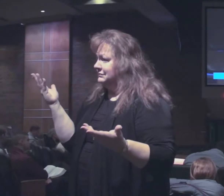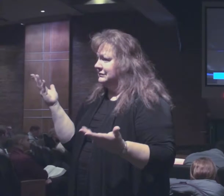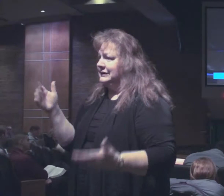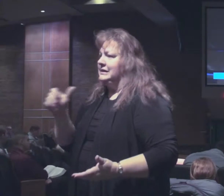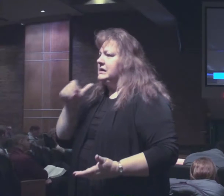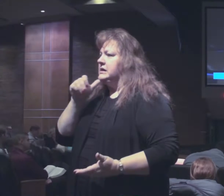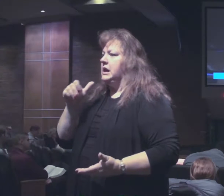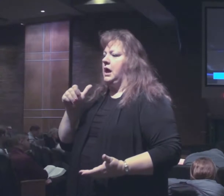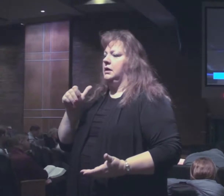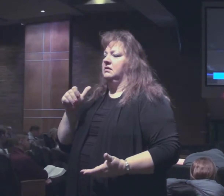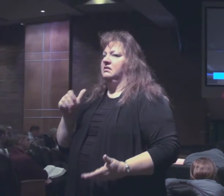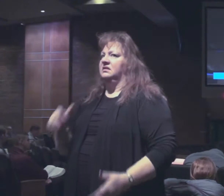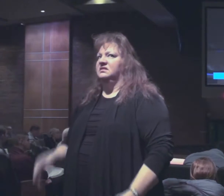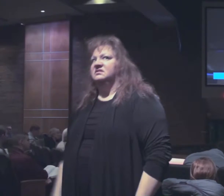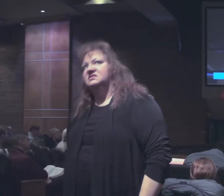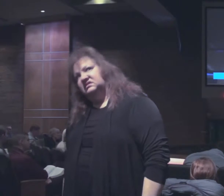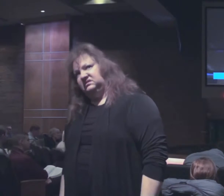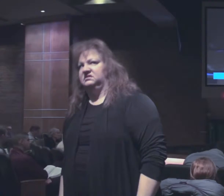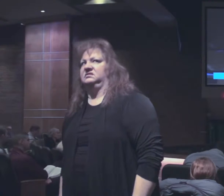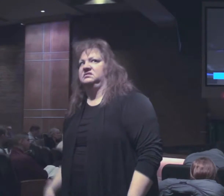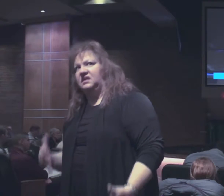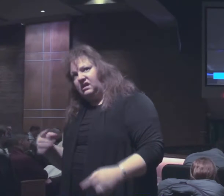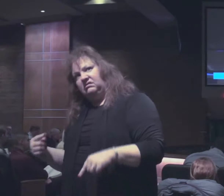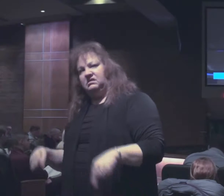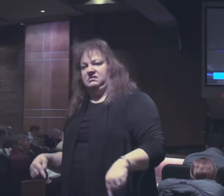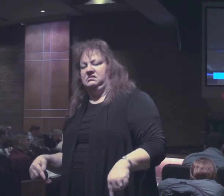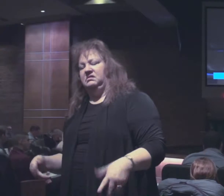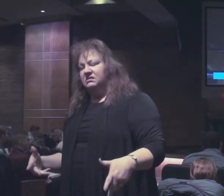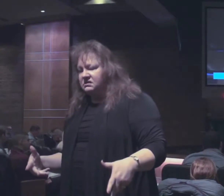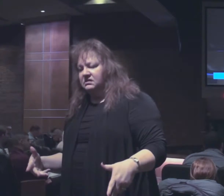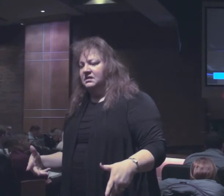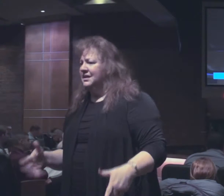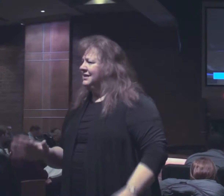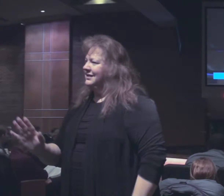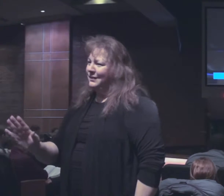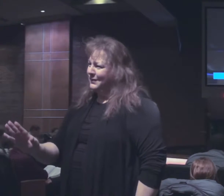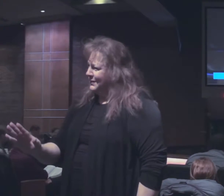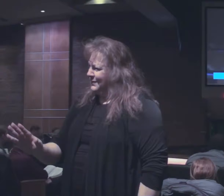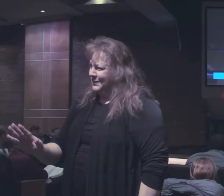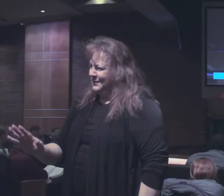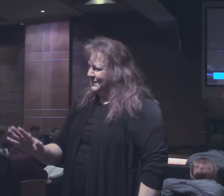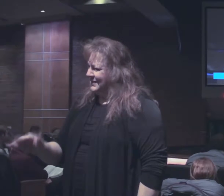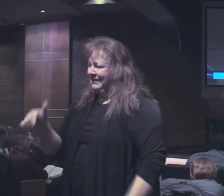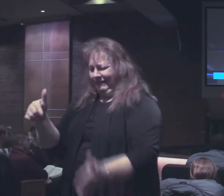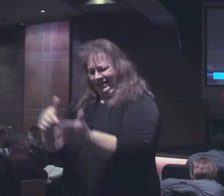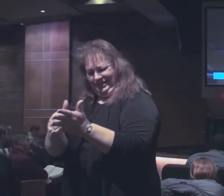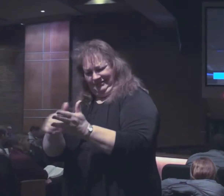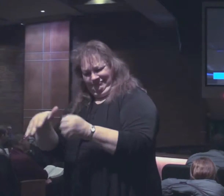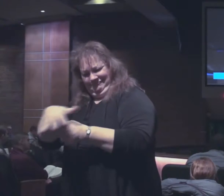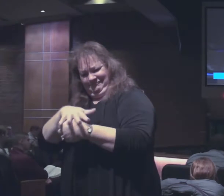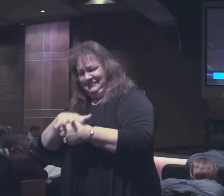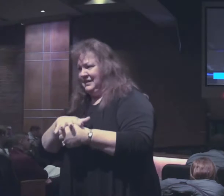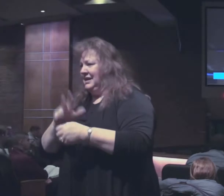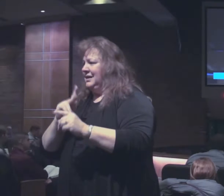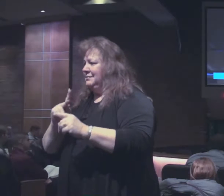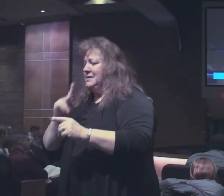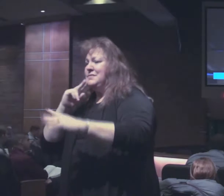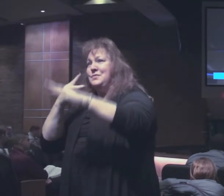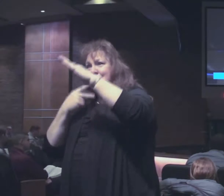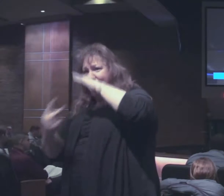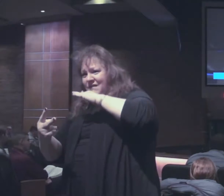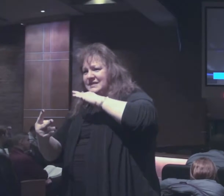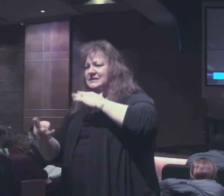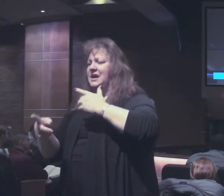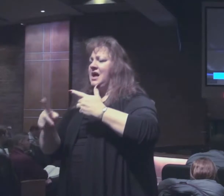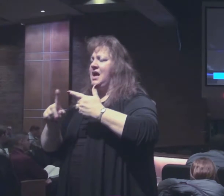not an extraneous part of the service. It's not something cut off. You'll note here, it's in the context of those who would